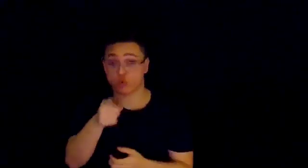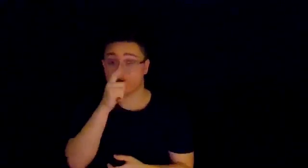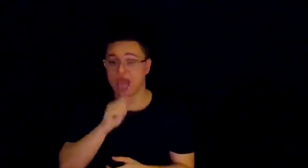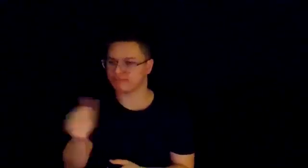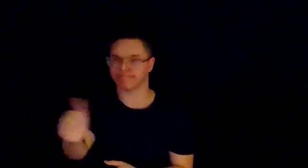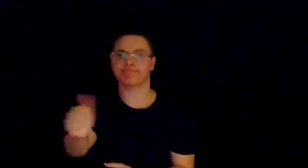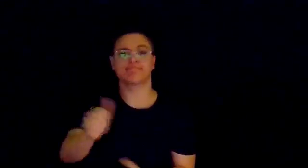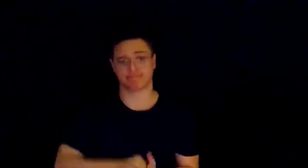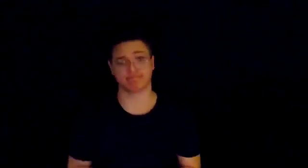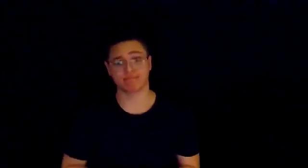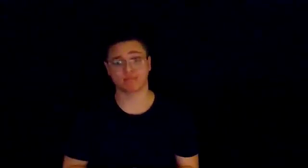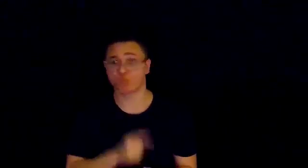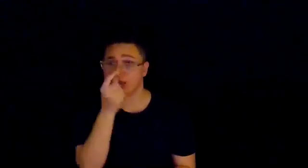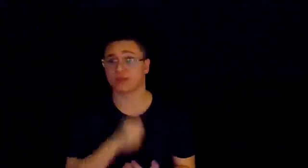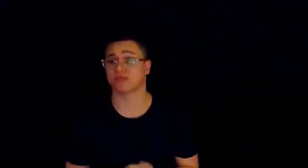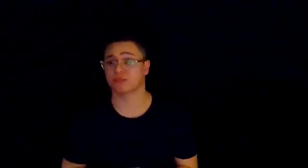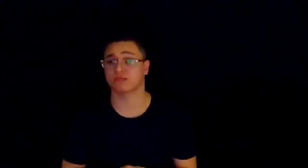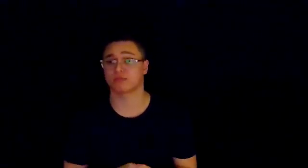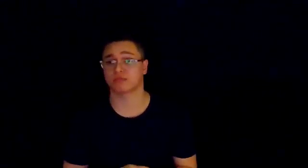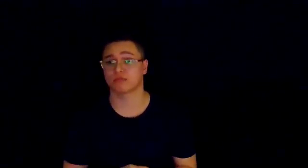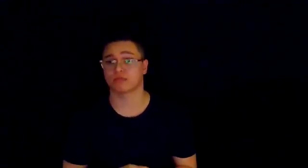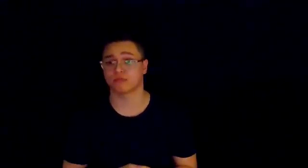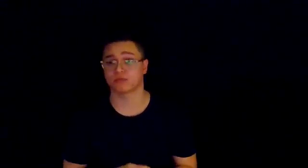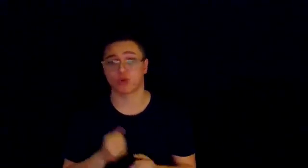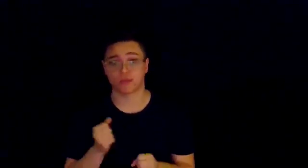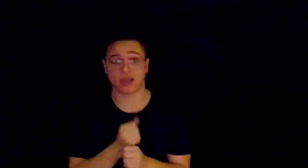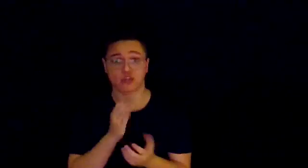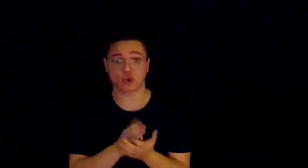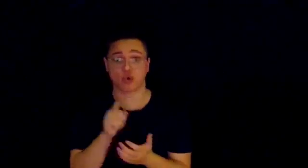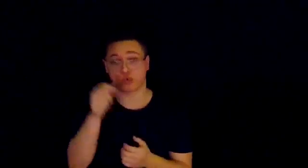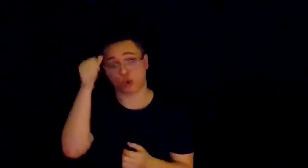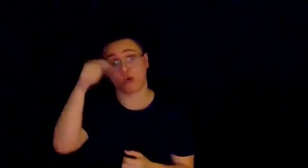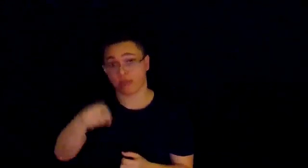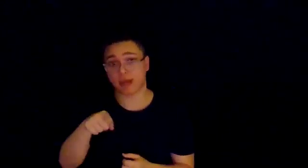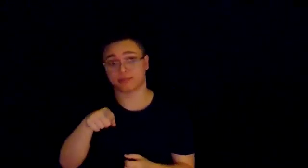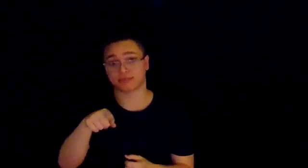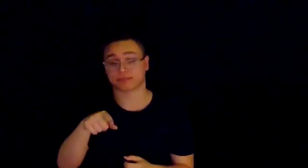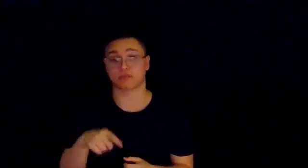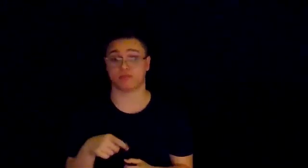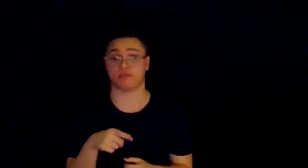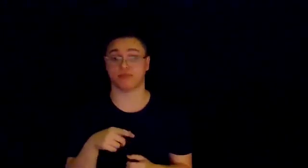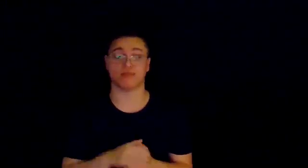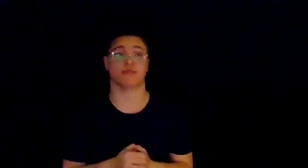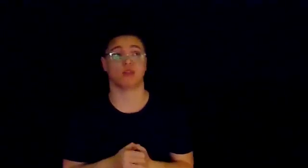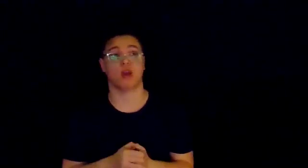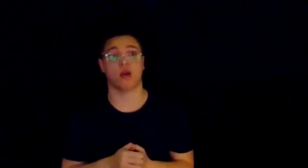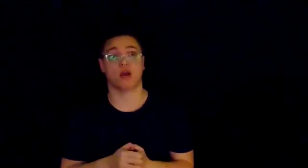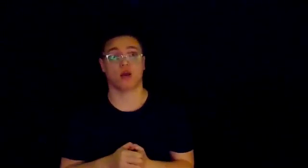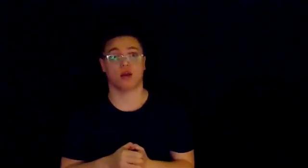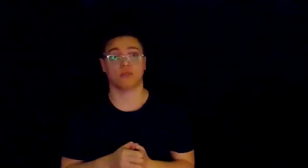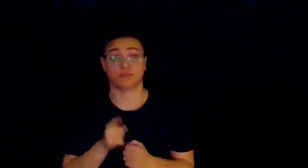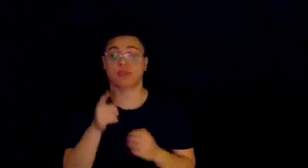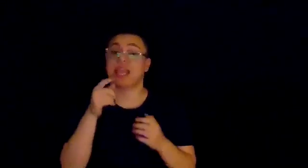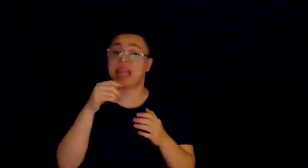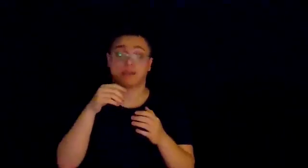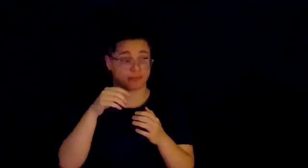If you're not happy with the service, you can say, that's it, I don't want to use them anymore. You can, it's up to you. I want you guys to know that.